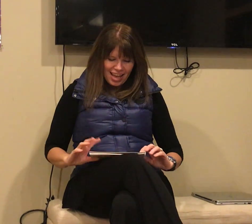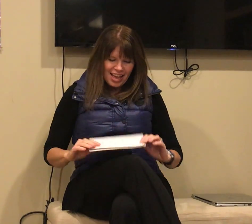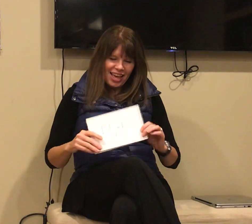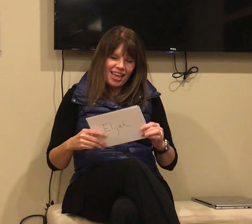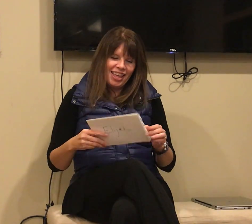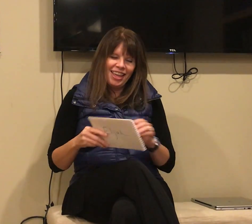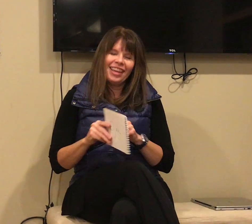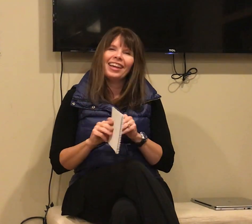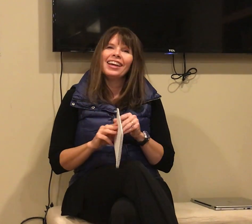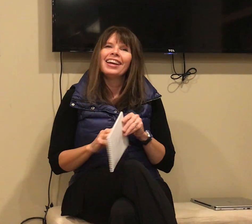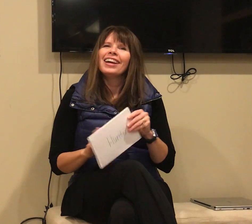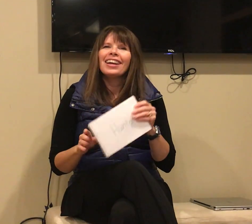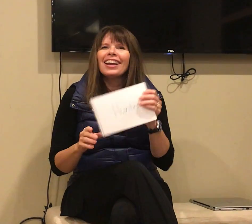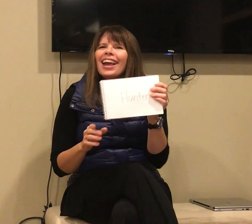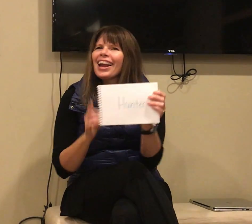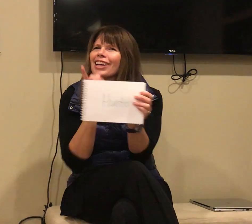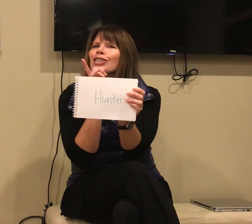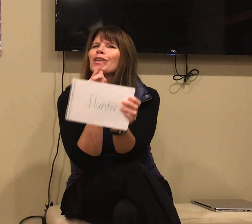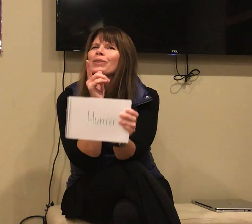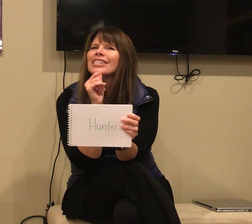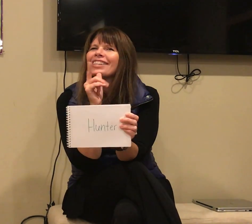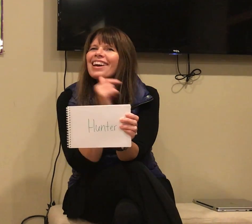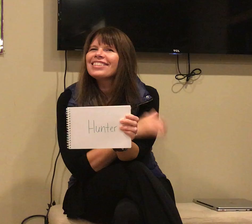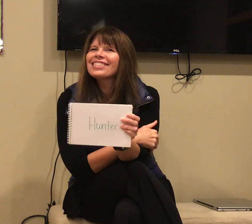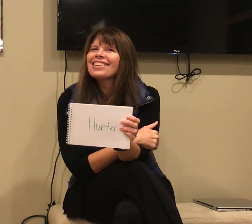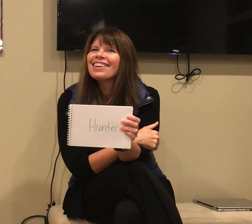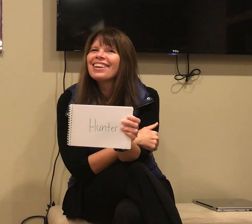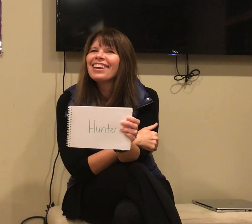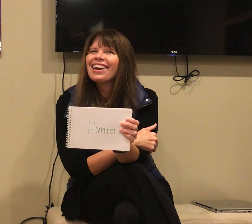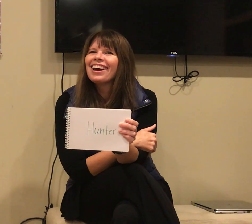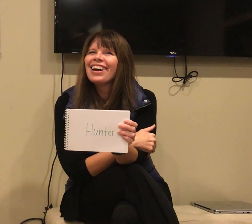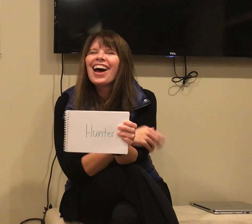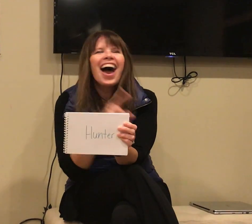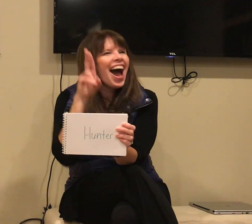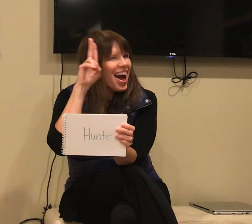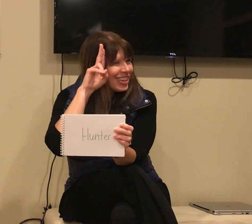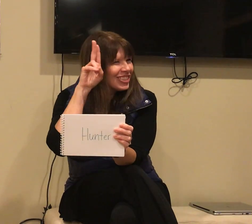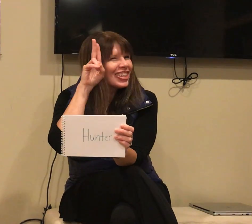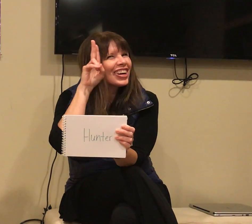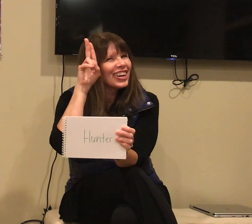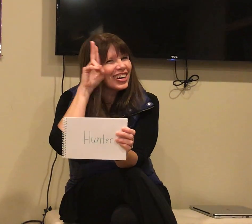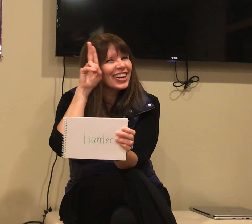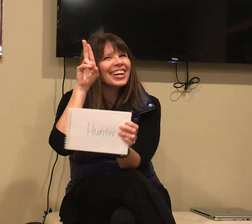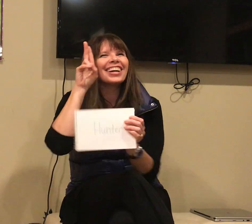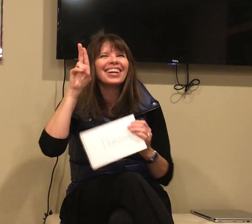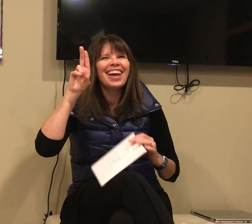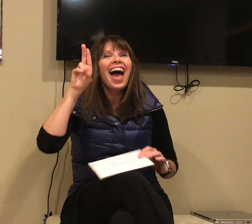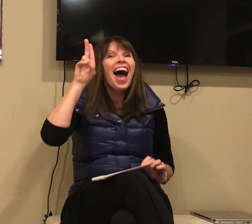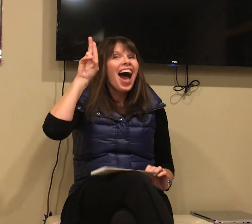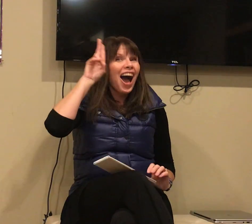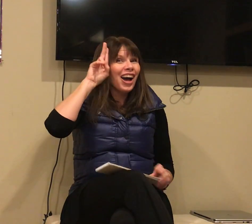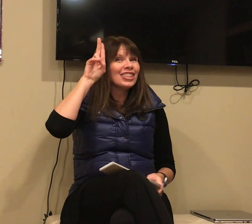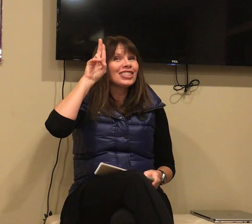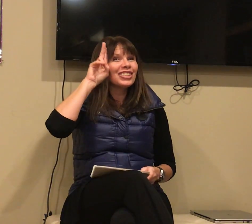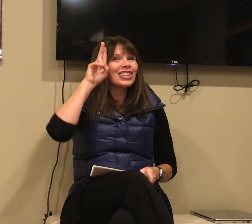eh. And who is this? Hunter. Hunter.